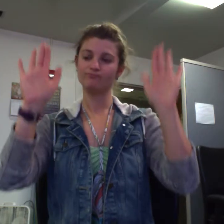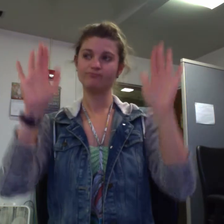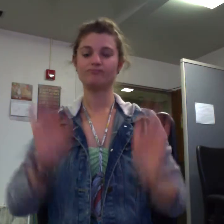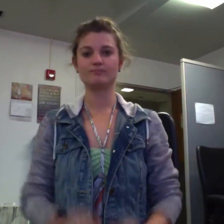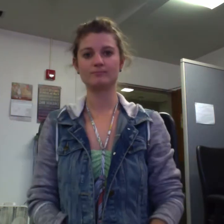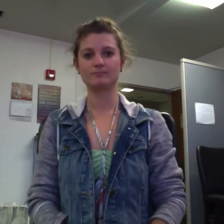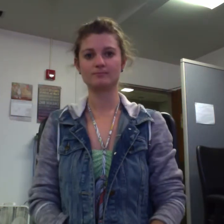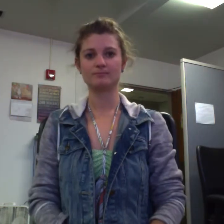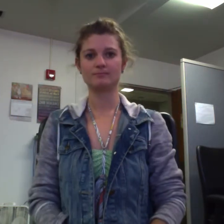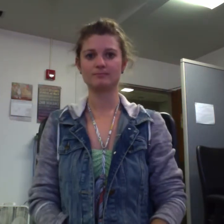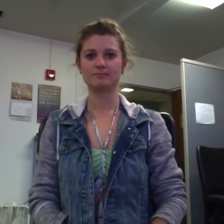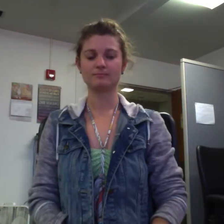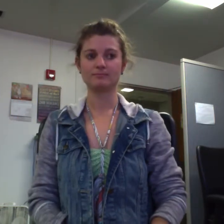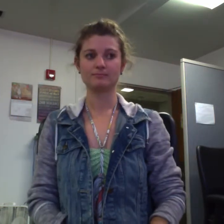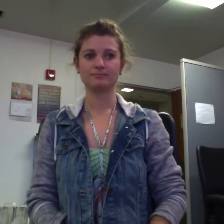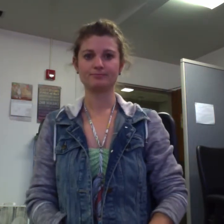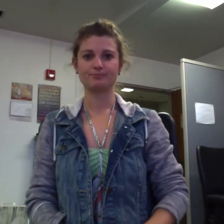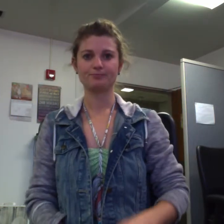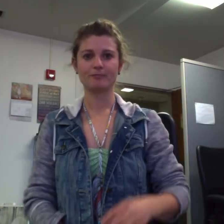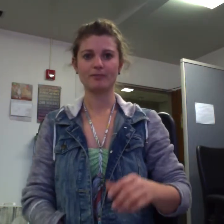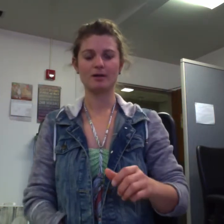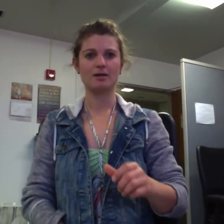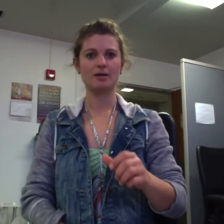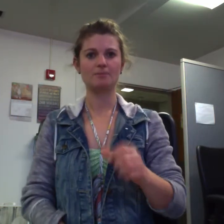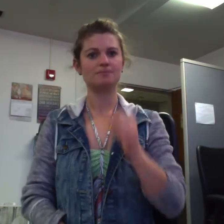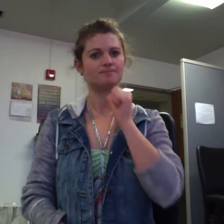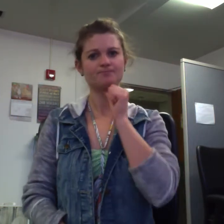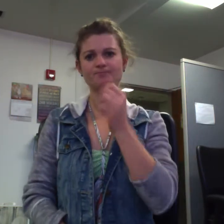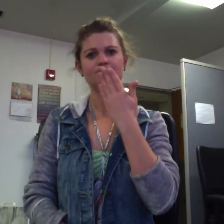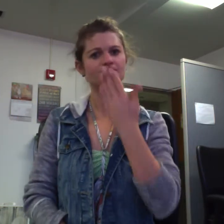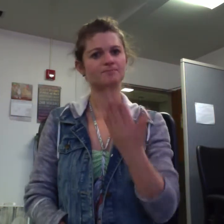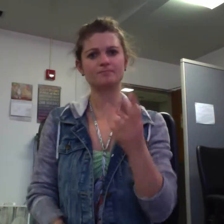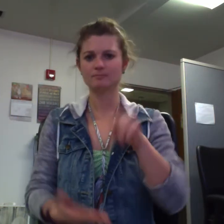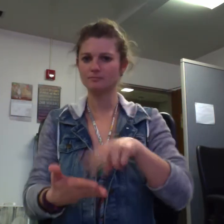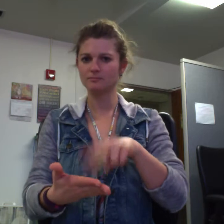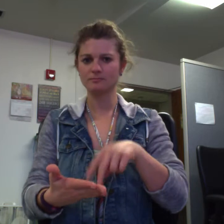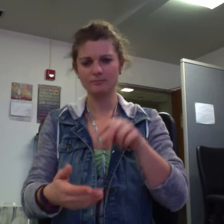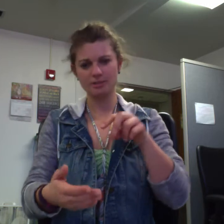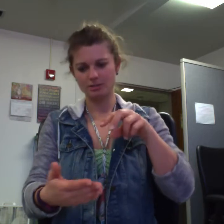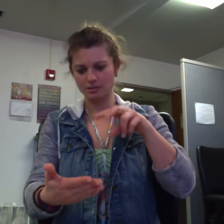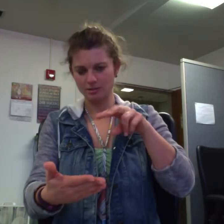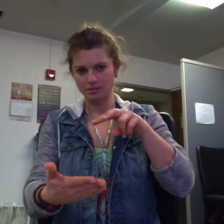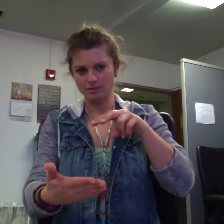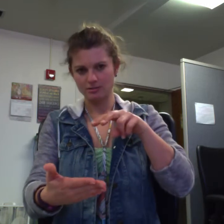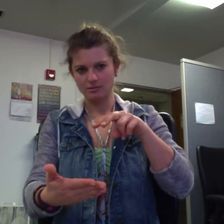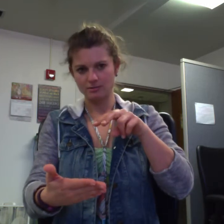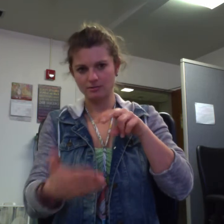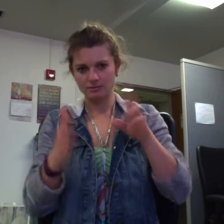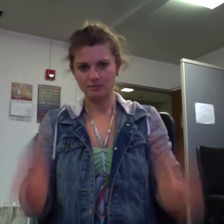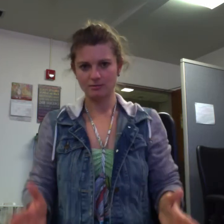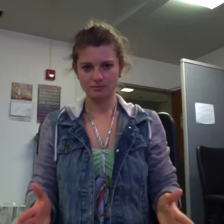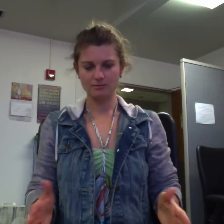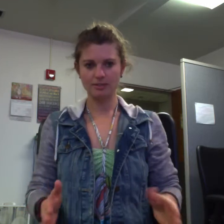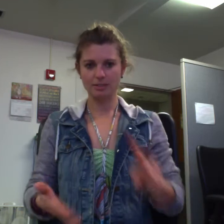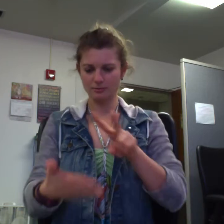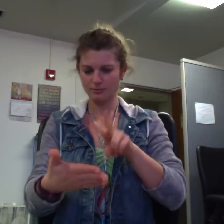that's how an inexperienced reader might read that sentence. It sounded a bit awkward, more like a robot than a person.